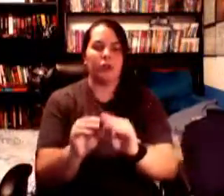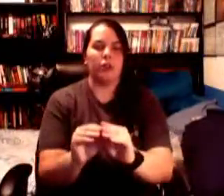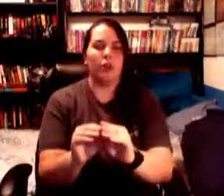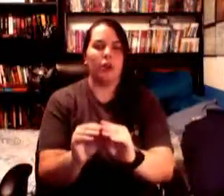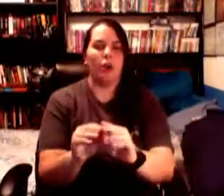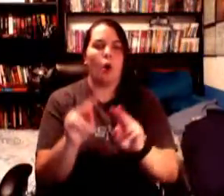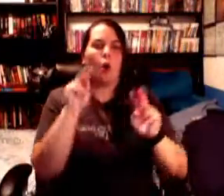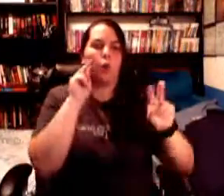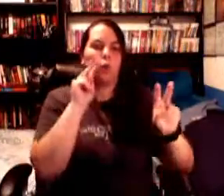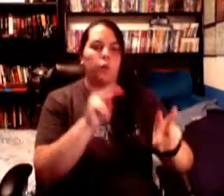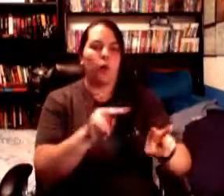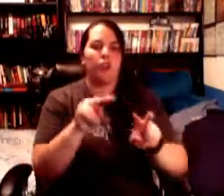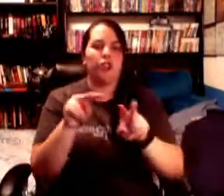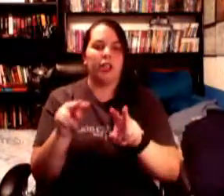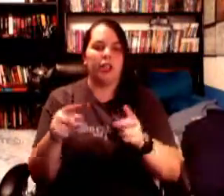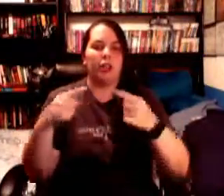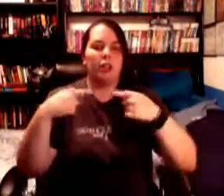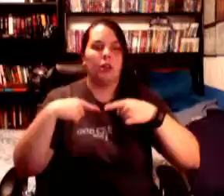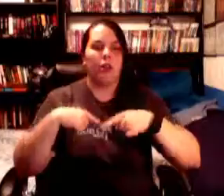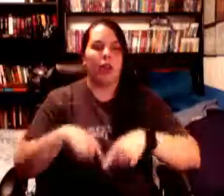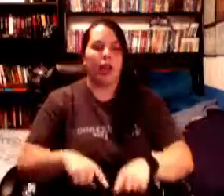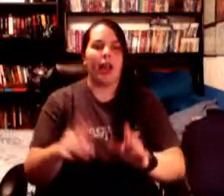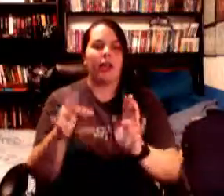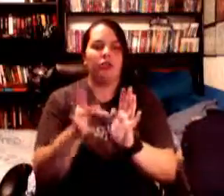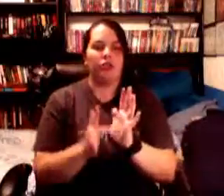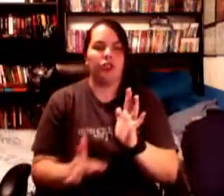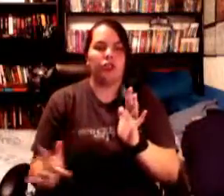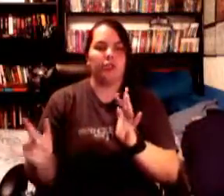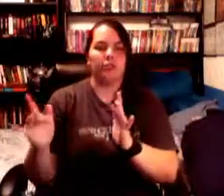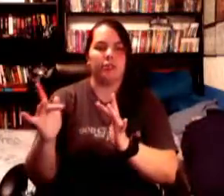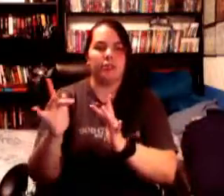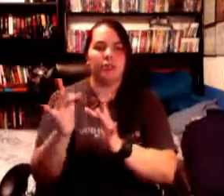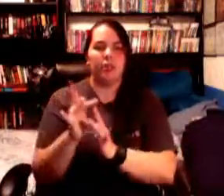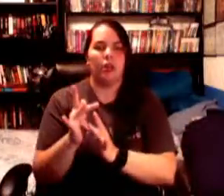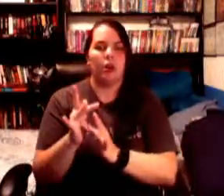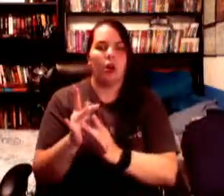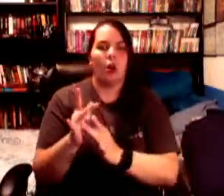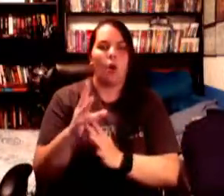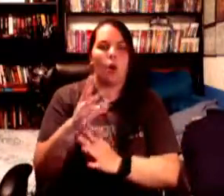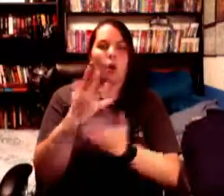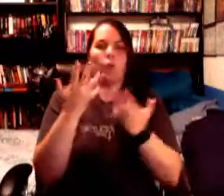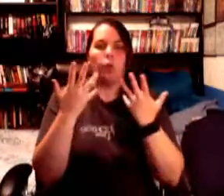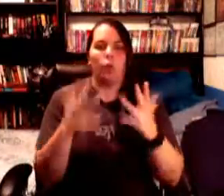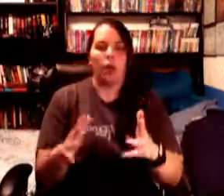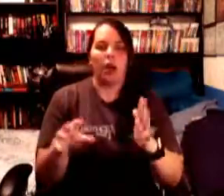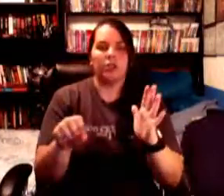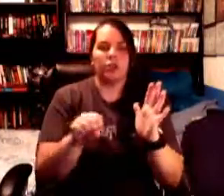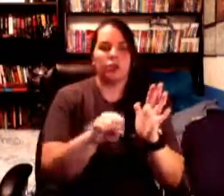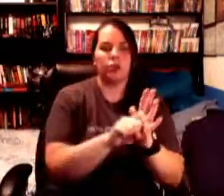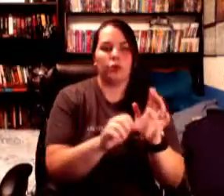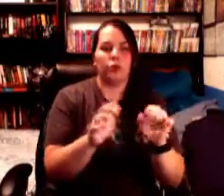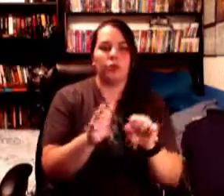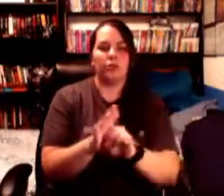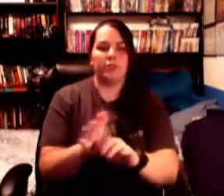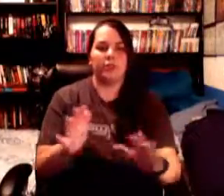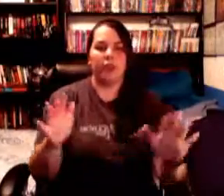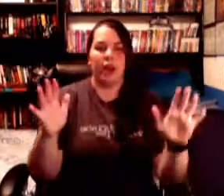gathered, watching as Jesus was